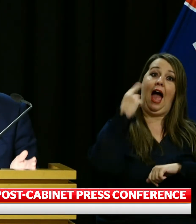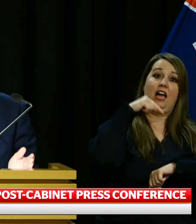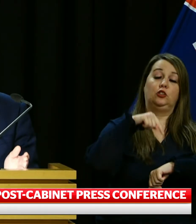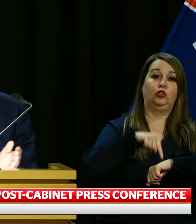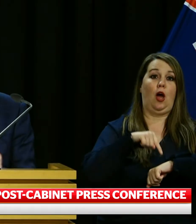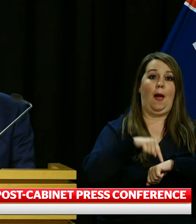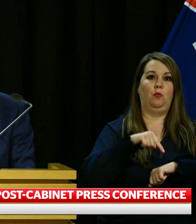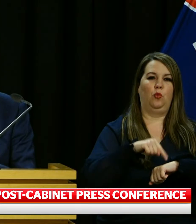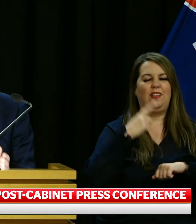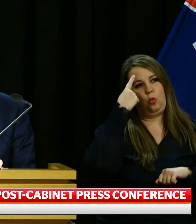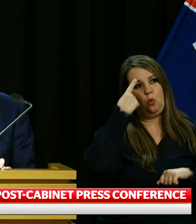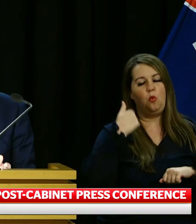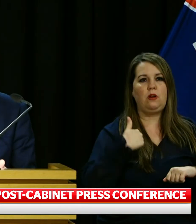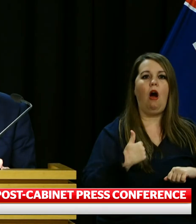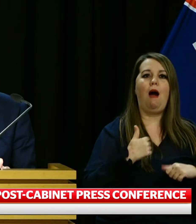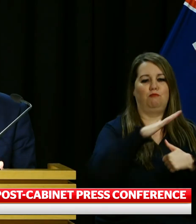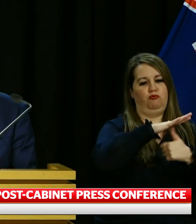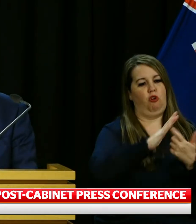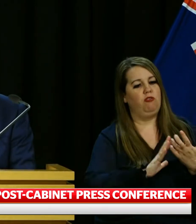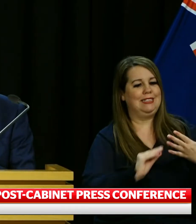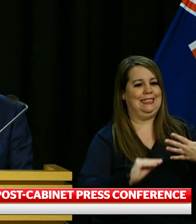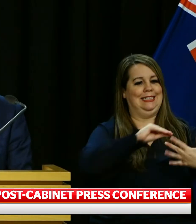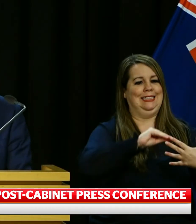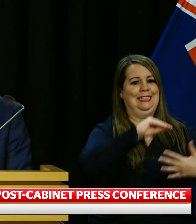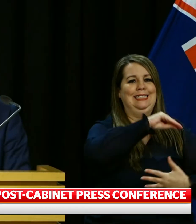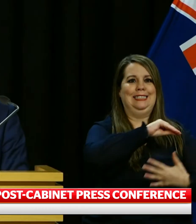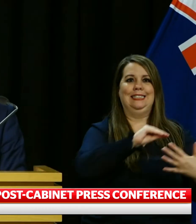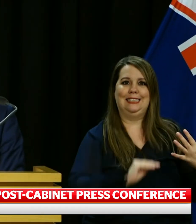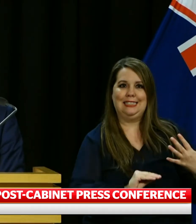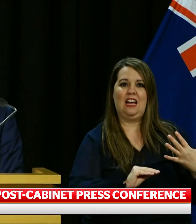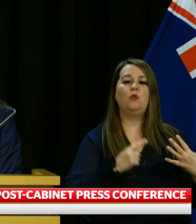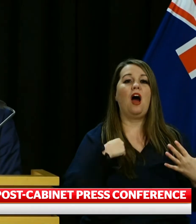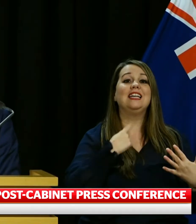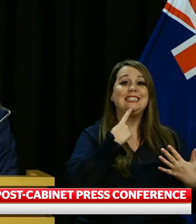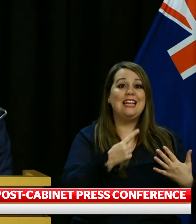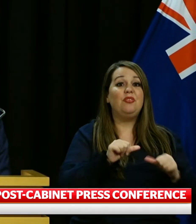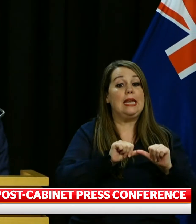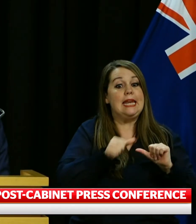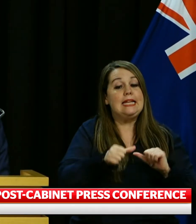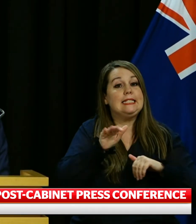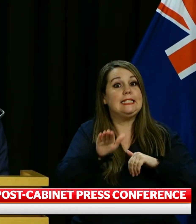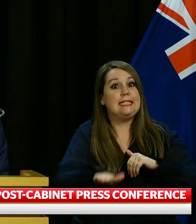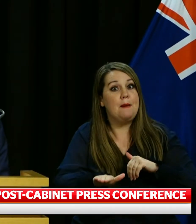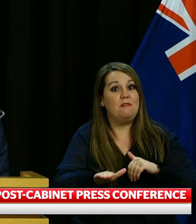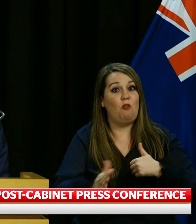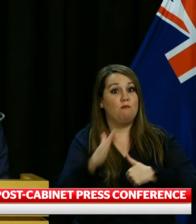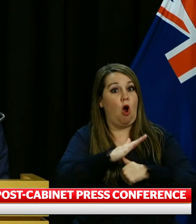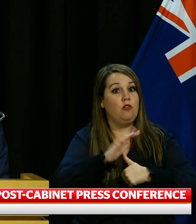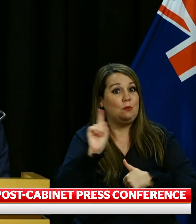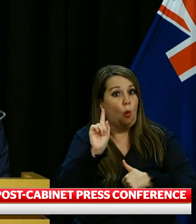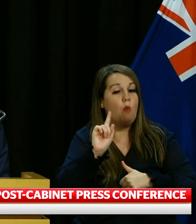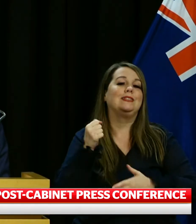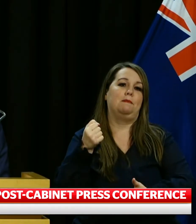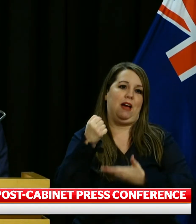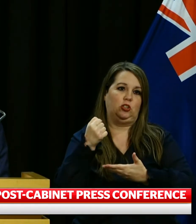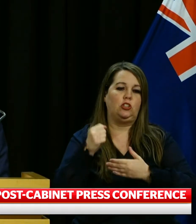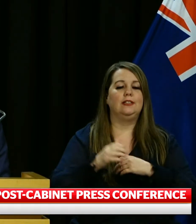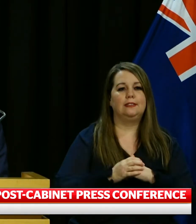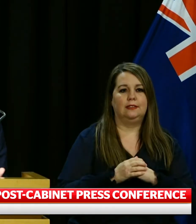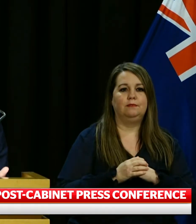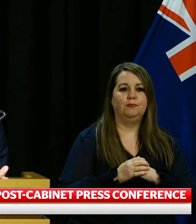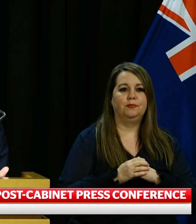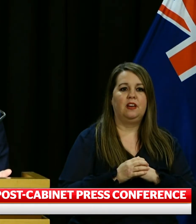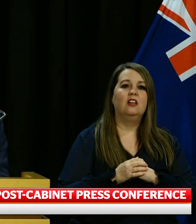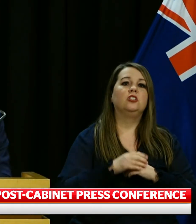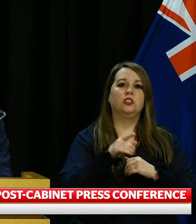decisions, that the next step would be the budget, and so you'll see that in the budget. The balance of that $4 billion is basically what you're revealing. That's right. Well,